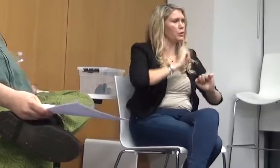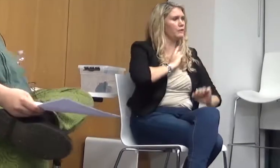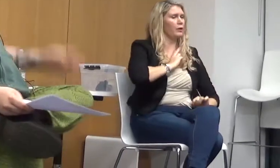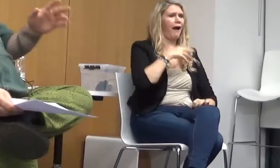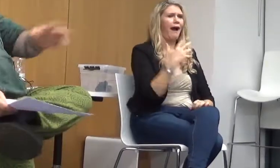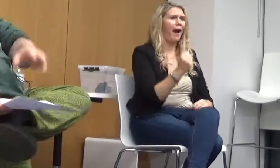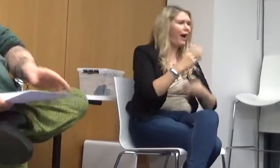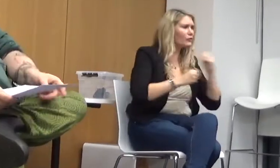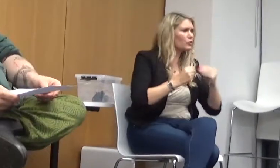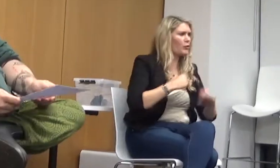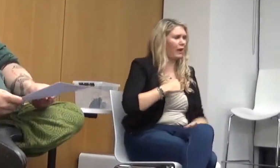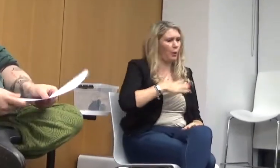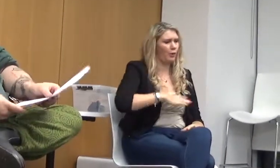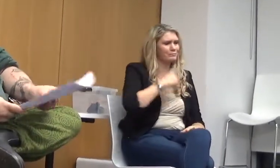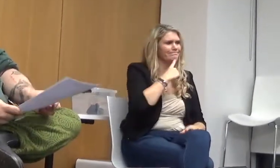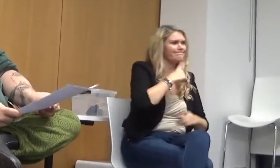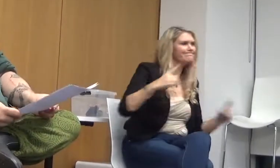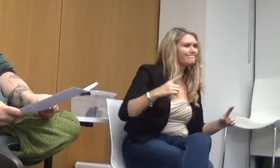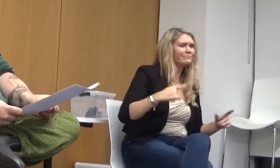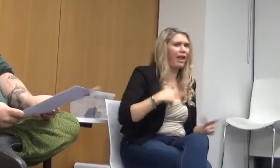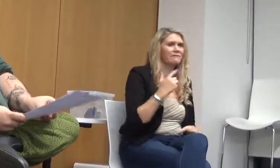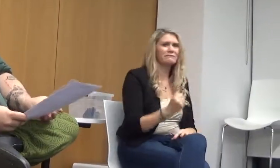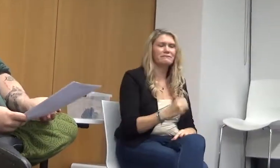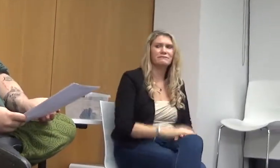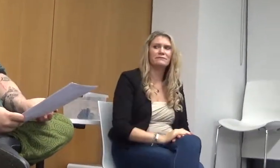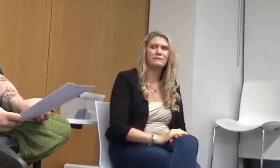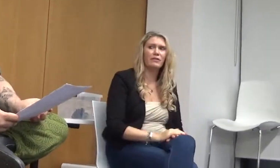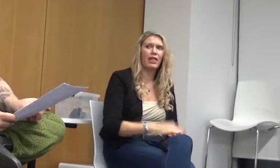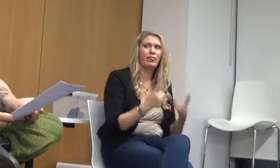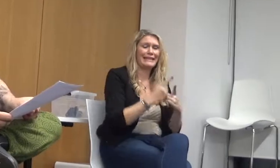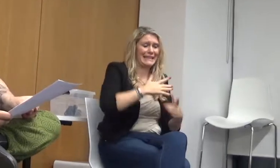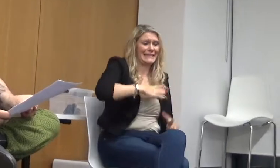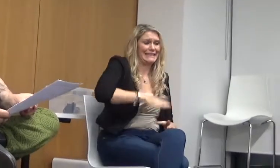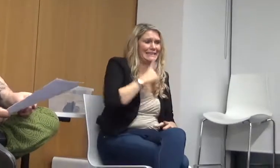got stories, I've got things I want to say, I've got things I need to say.